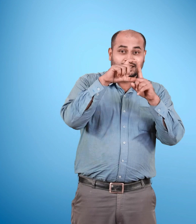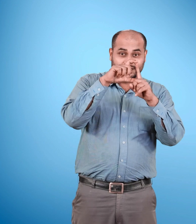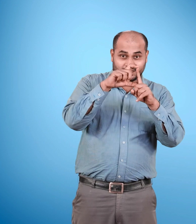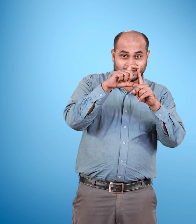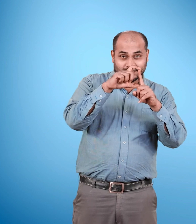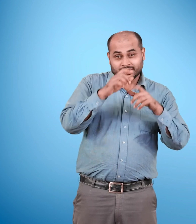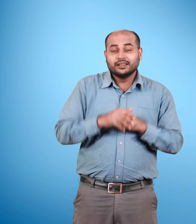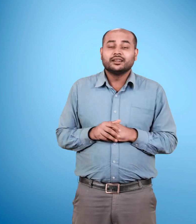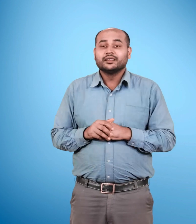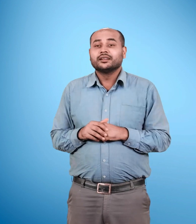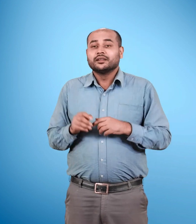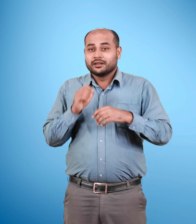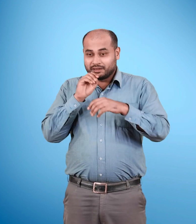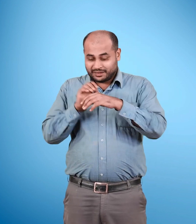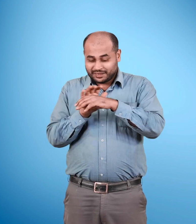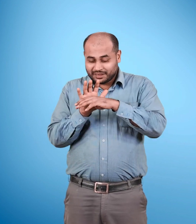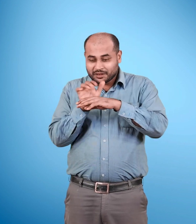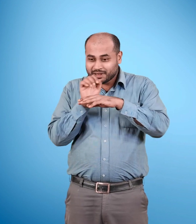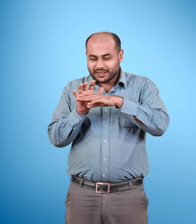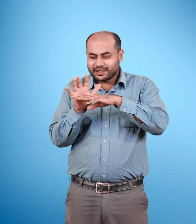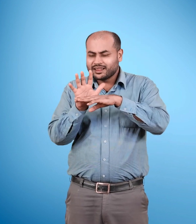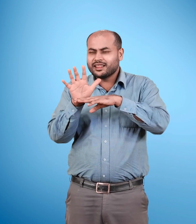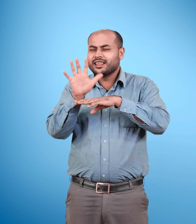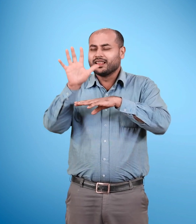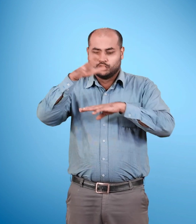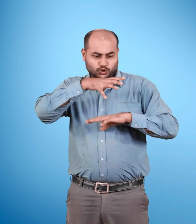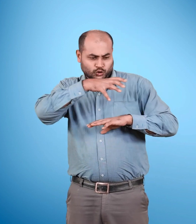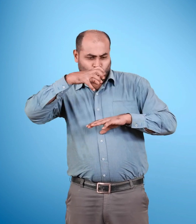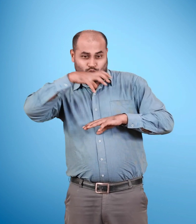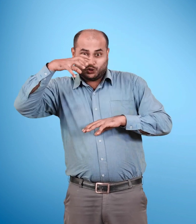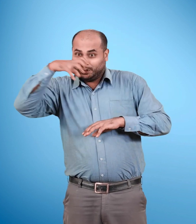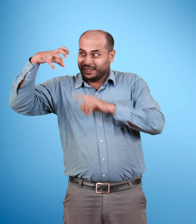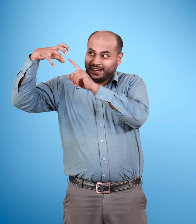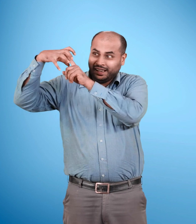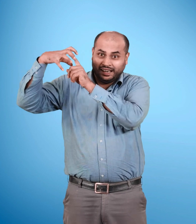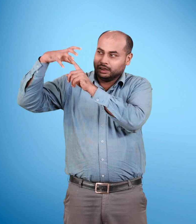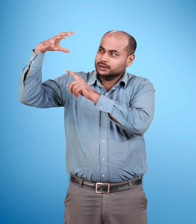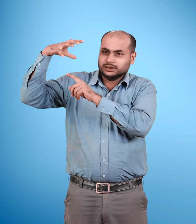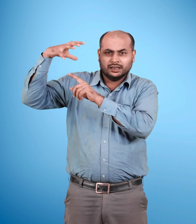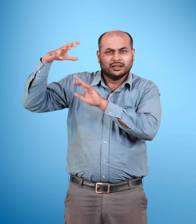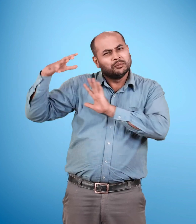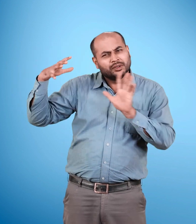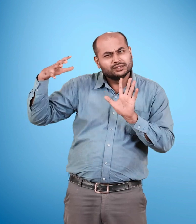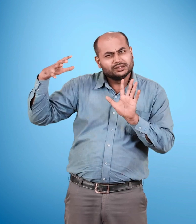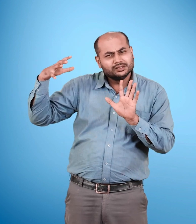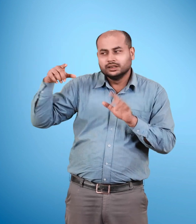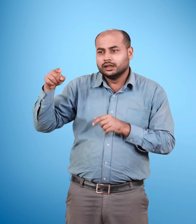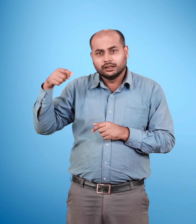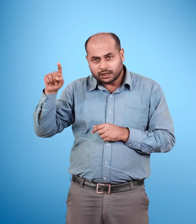D. The evaporation of water takes place only in sunlight.